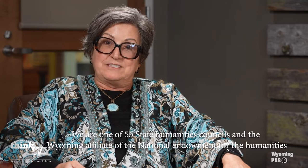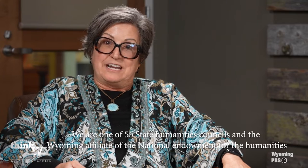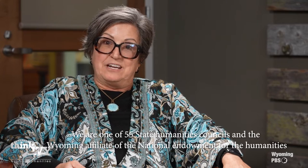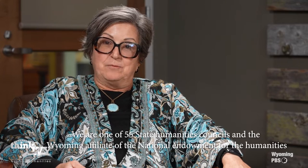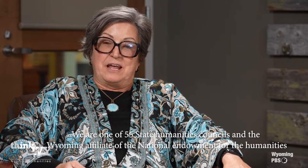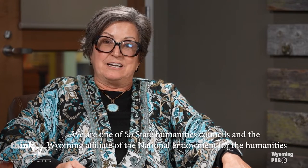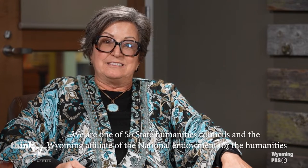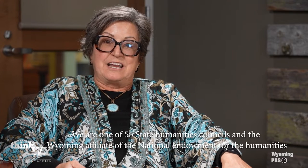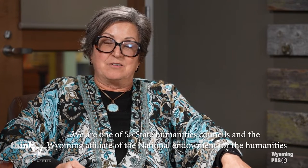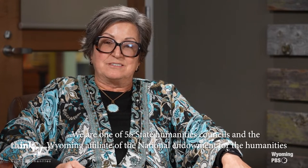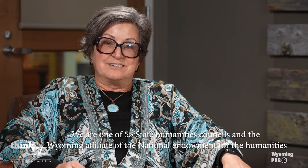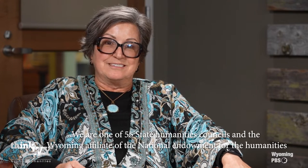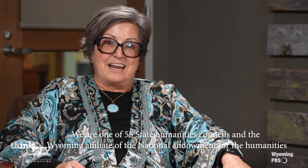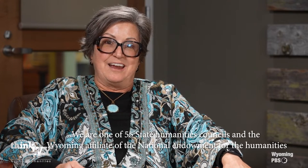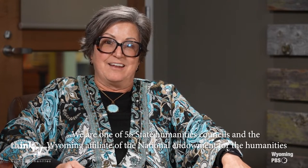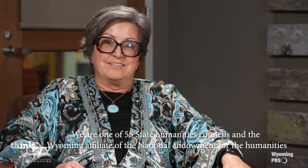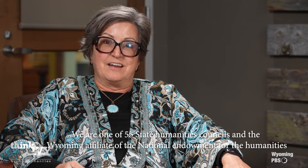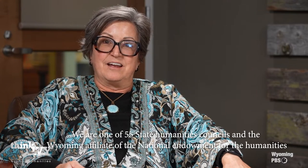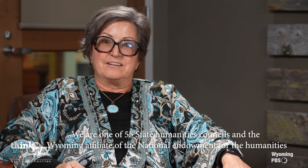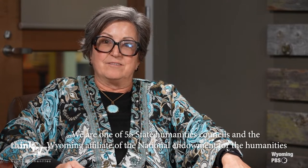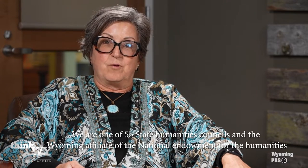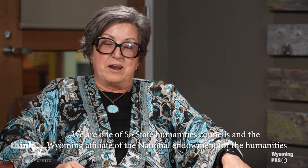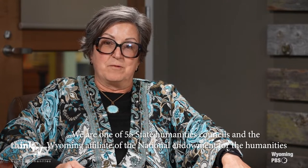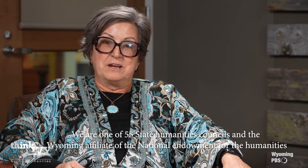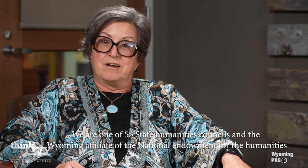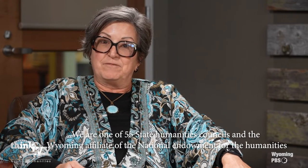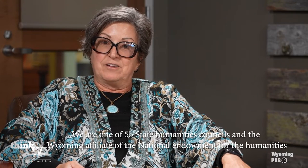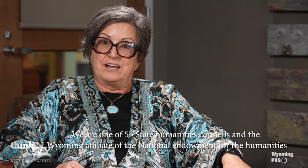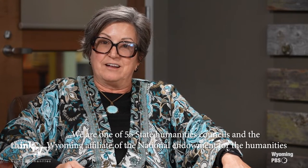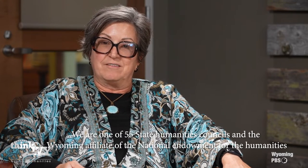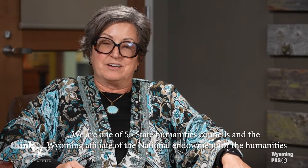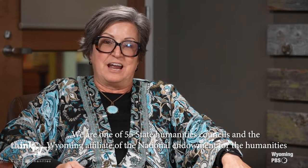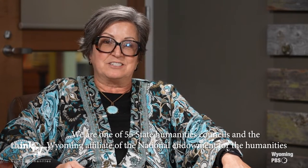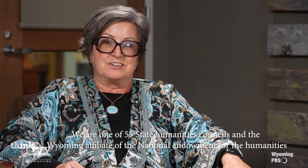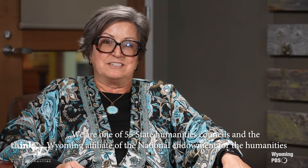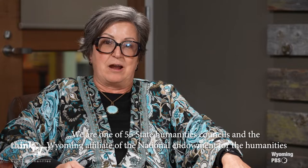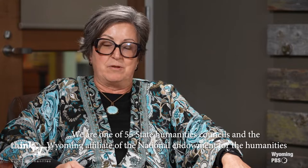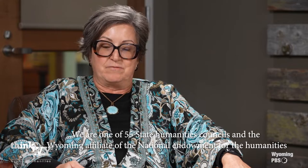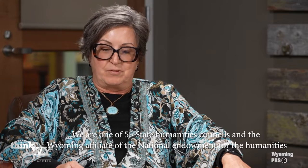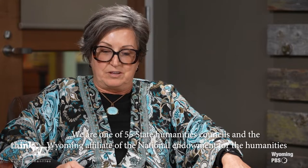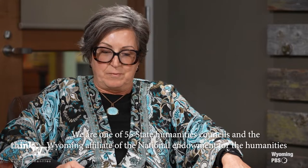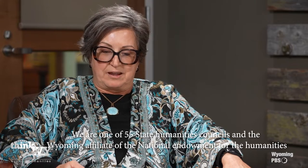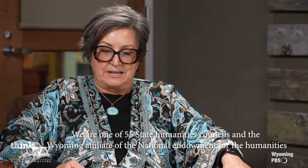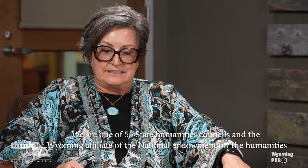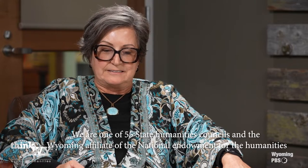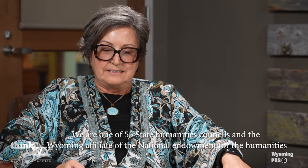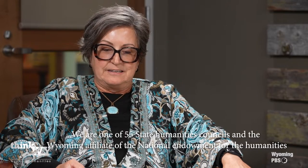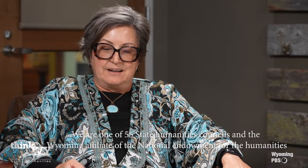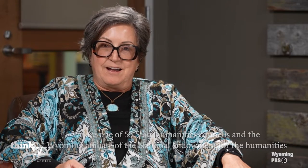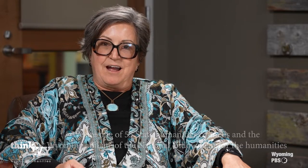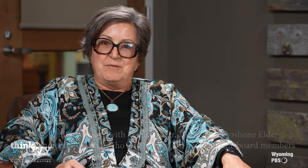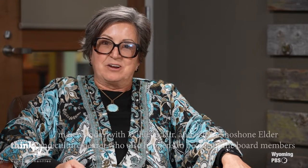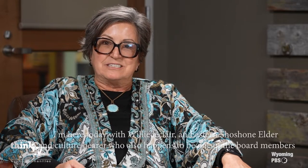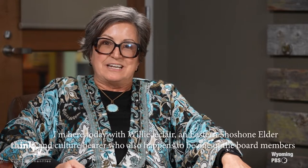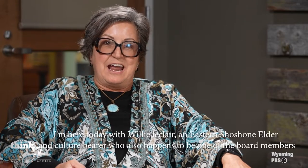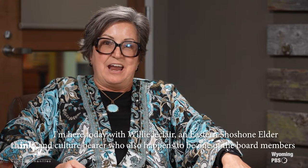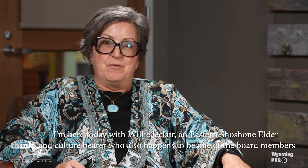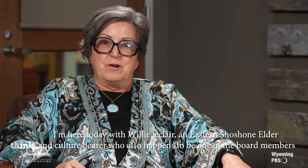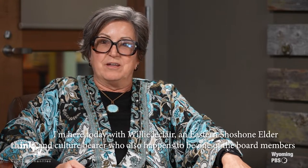state humanities councils and the Wyoming affiliate of the National Endowment for the Humanities. I'm here today with